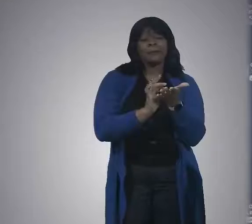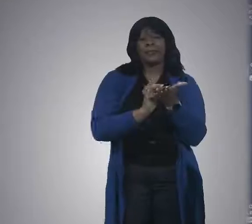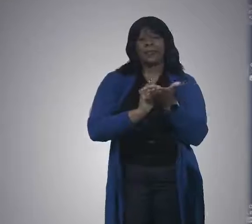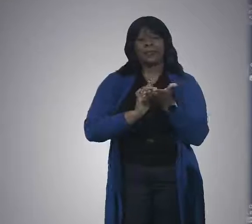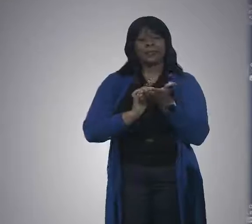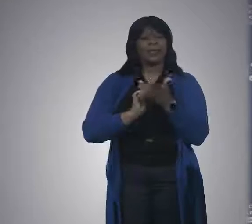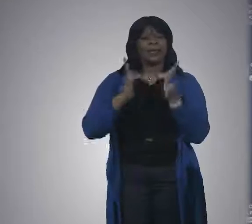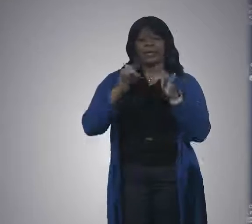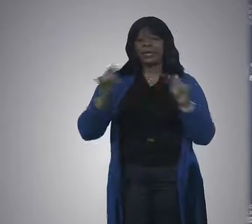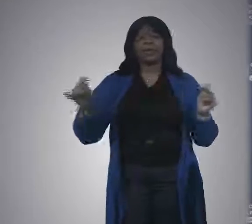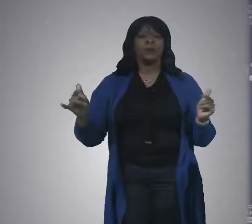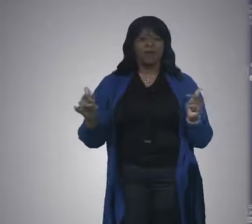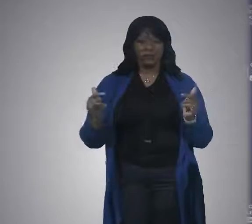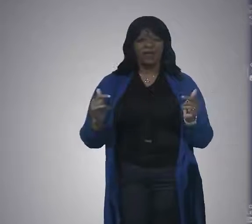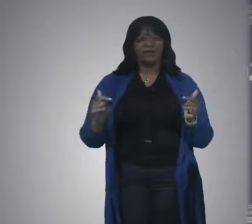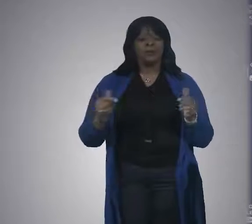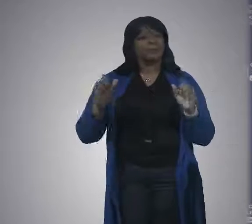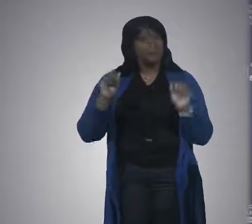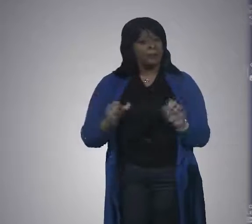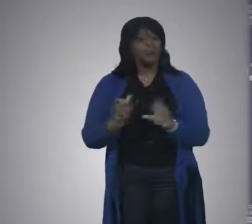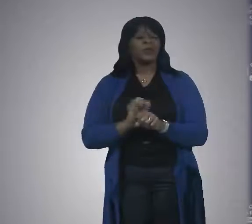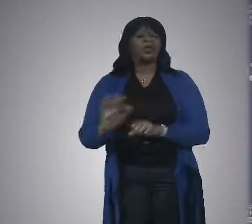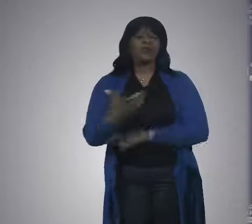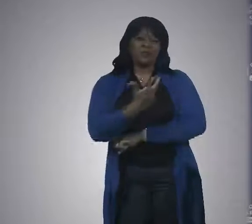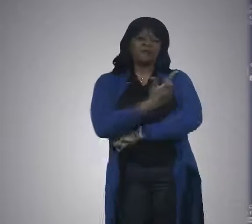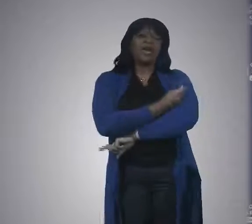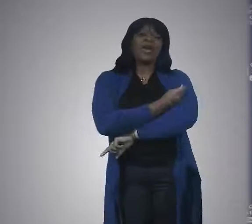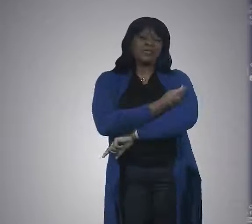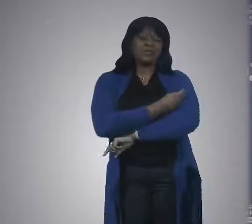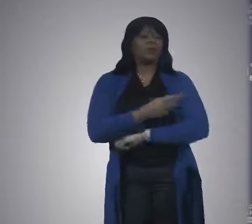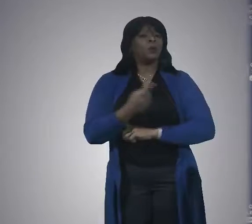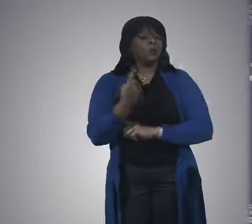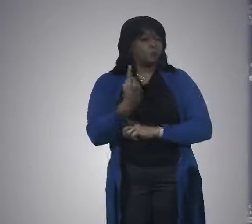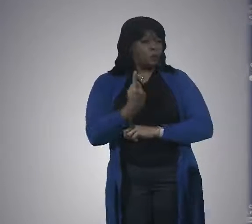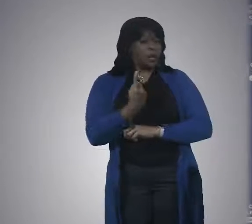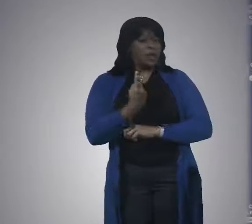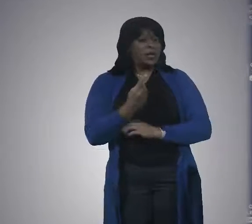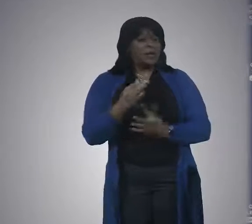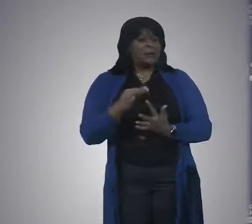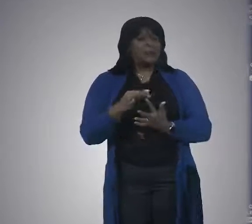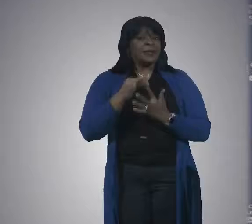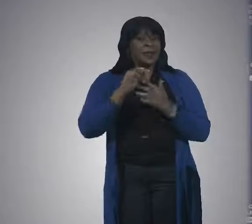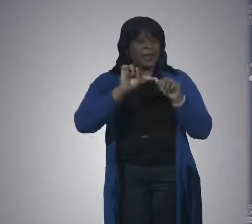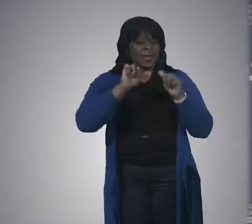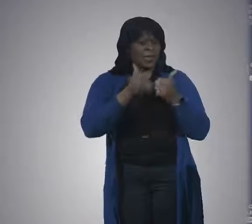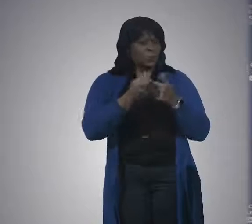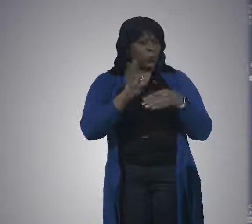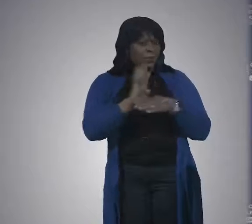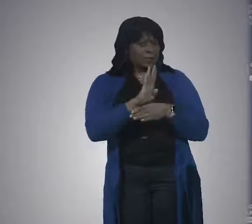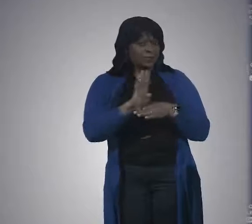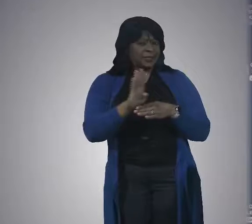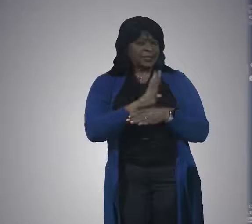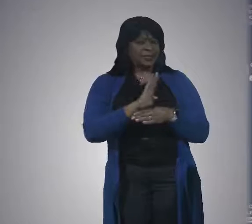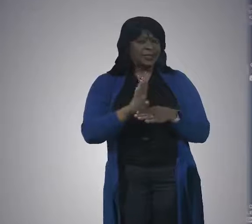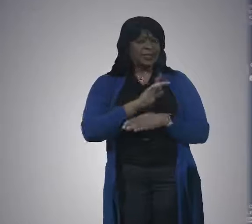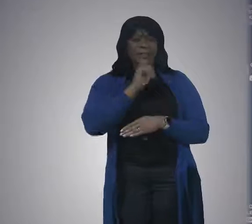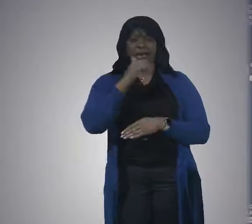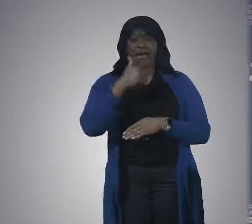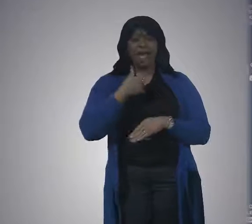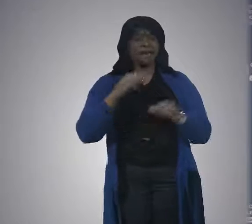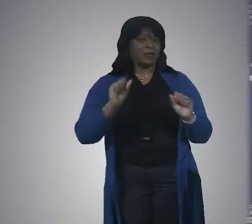pharmacies, etc., to be able to get the vaccine. One particular agency or entity does not have